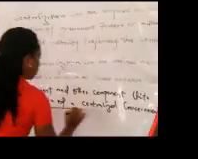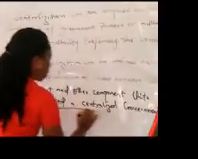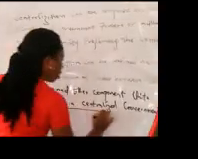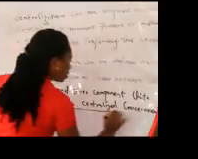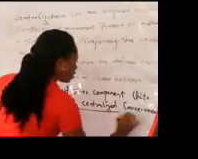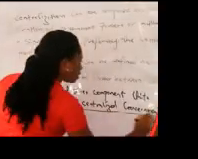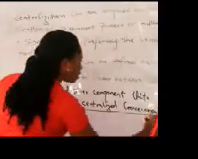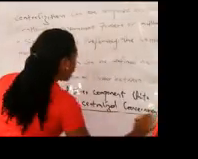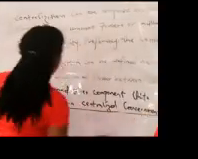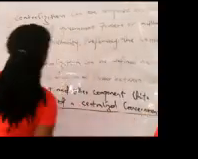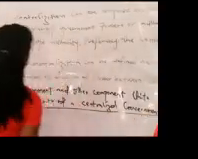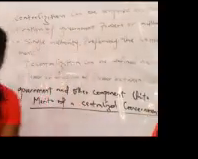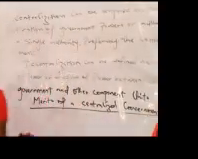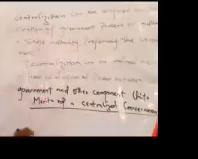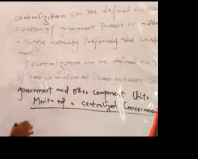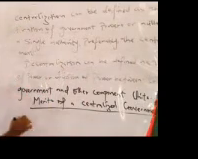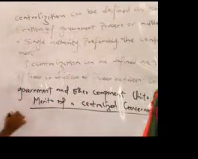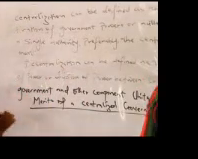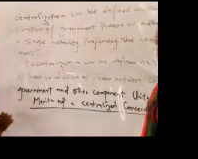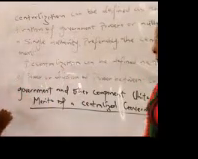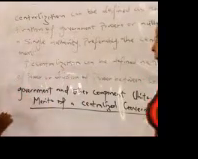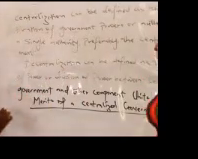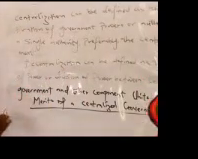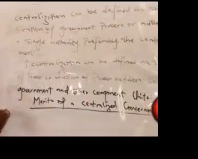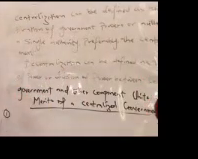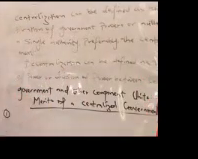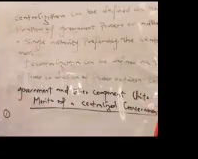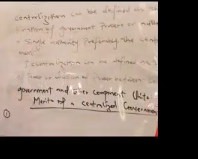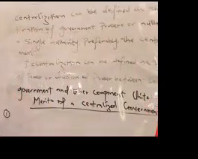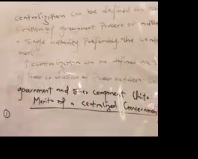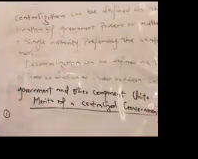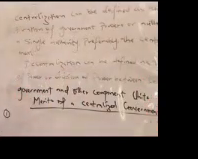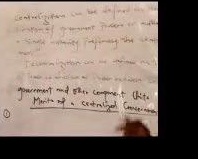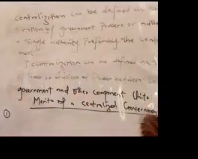We have costs as one of the merits.